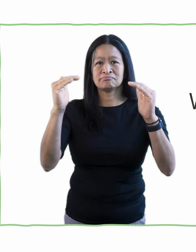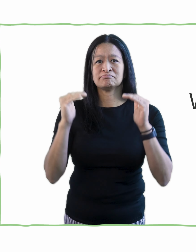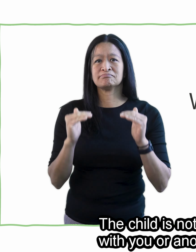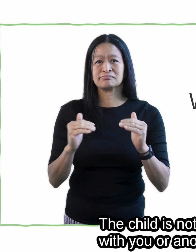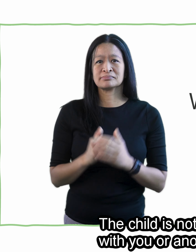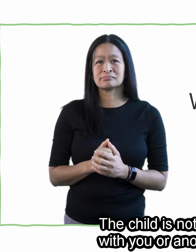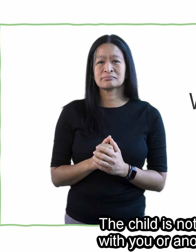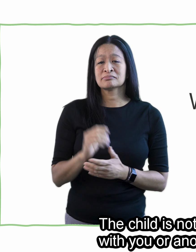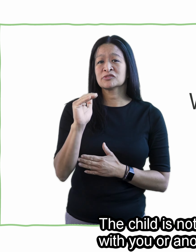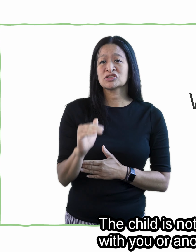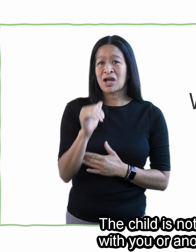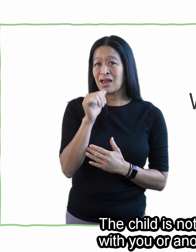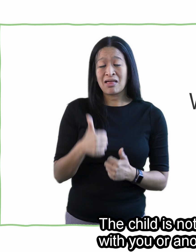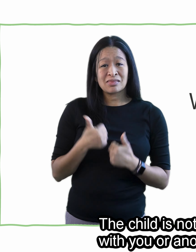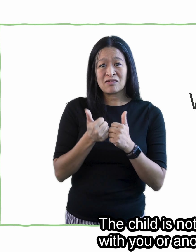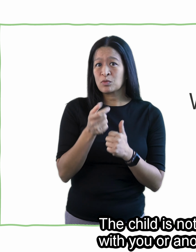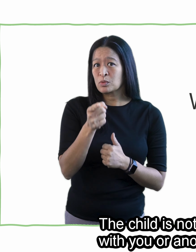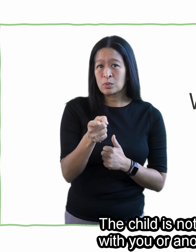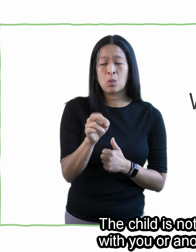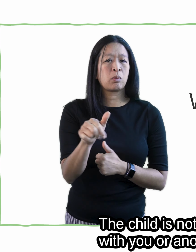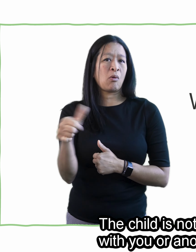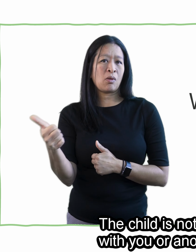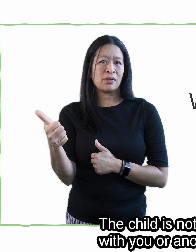The child is not living with you or another person.